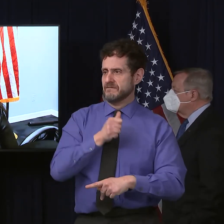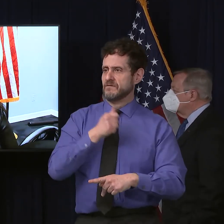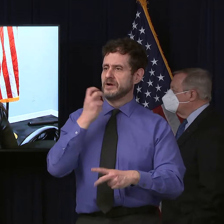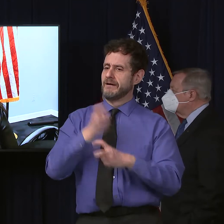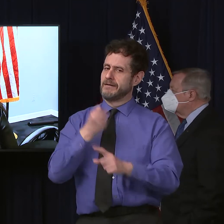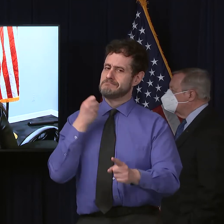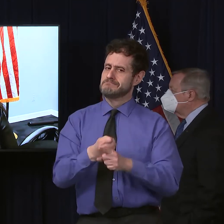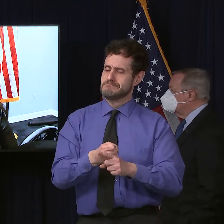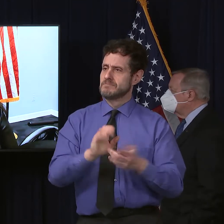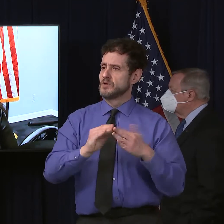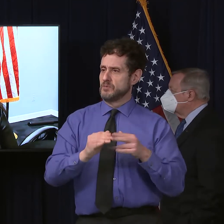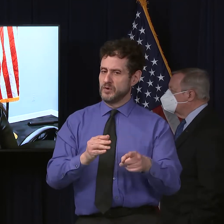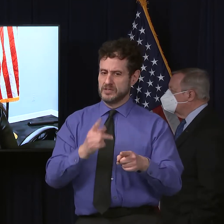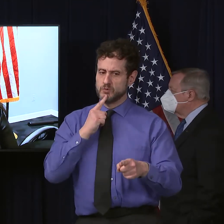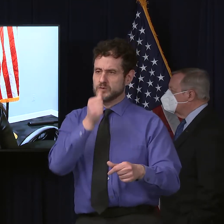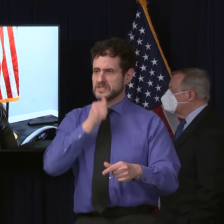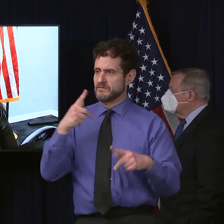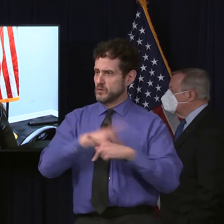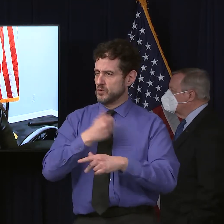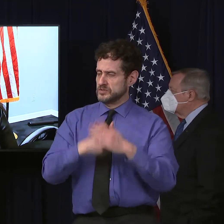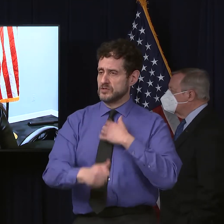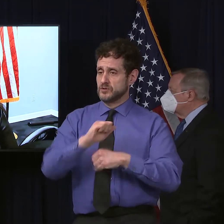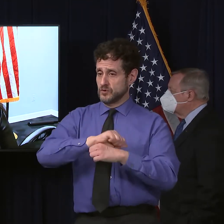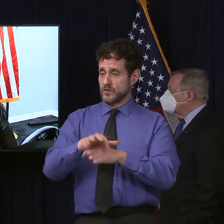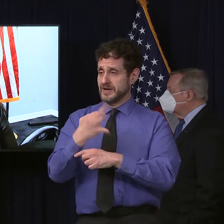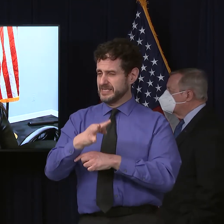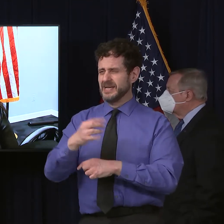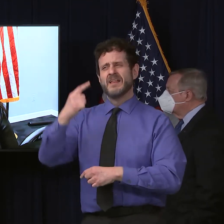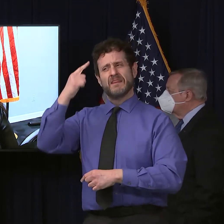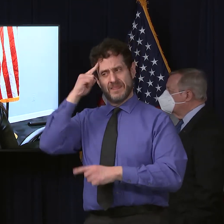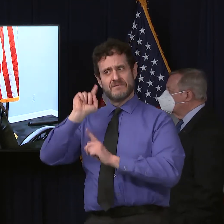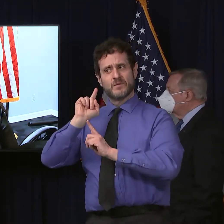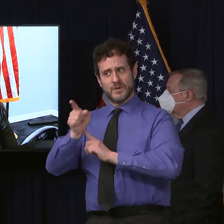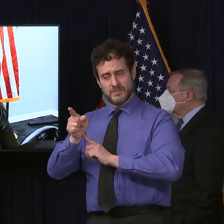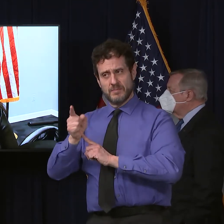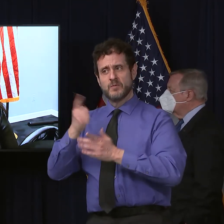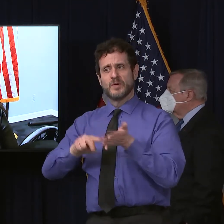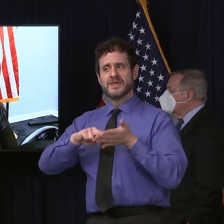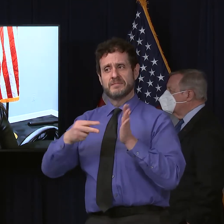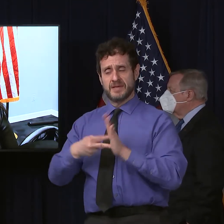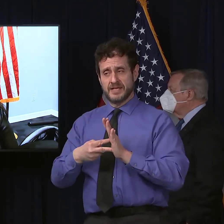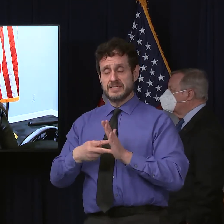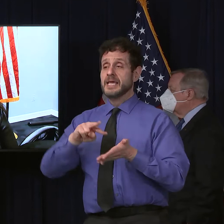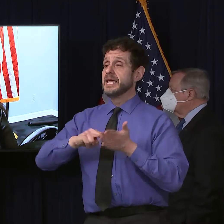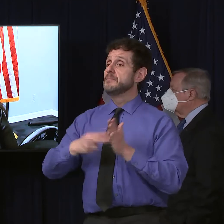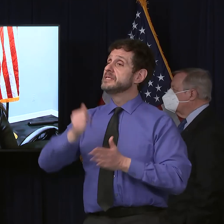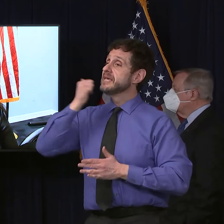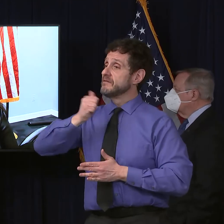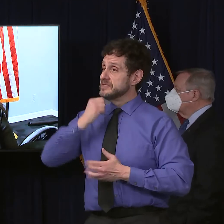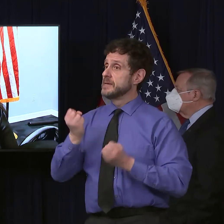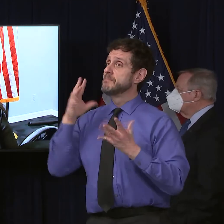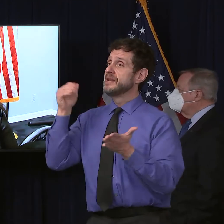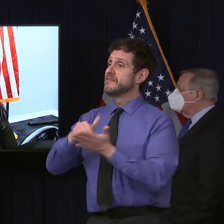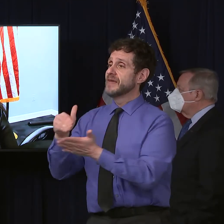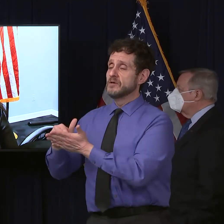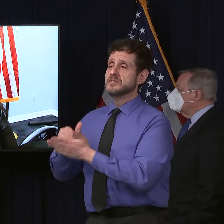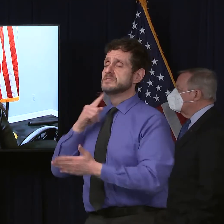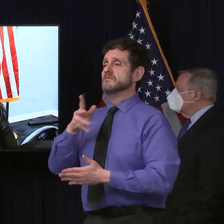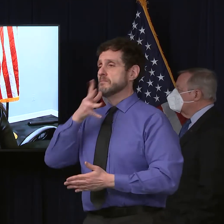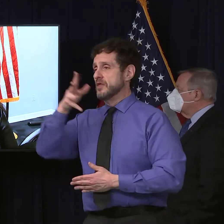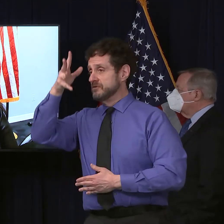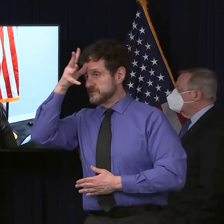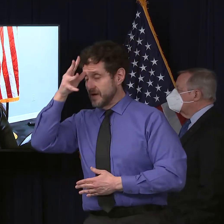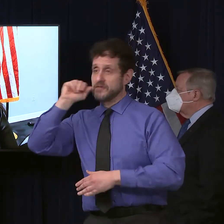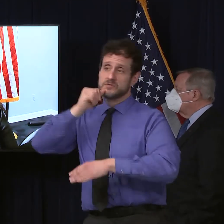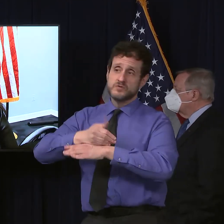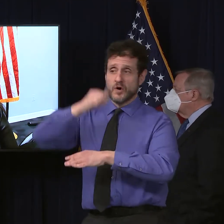take a second to think about the effects that will actually have. That means that every day, thousands of mothers and fathers, daughters and